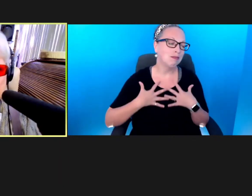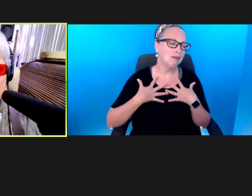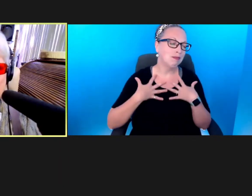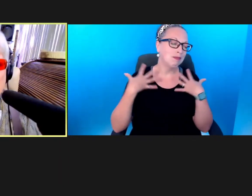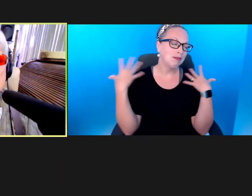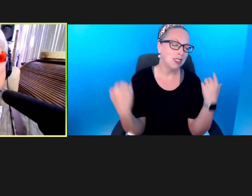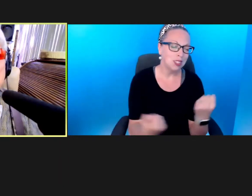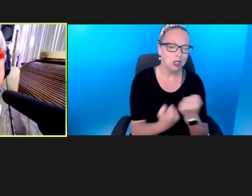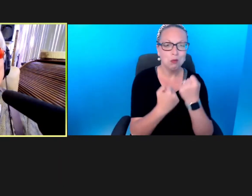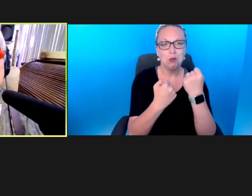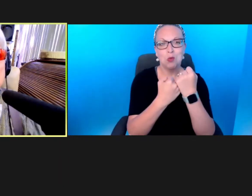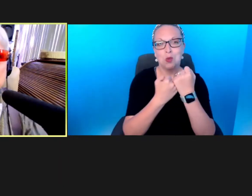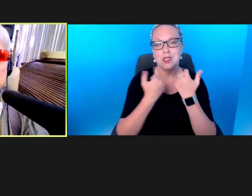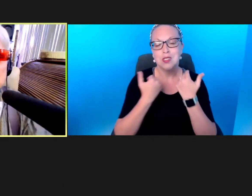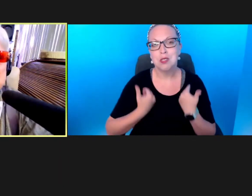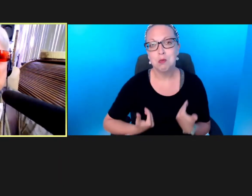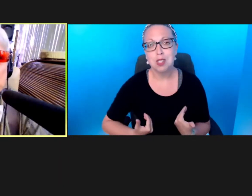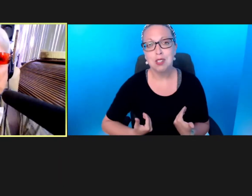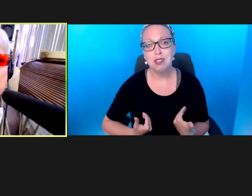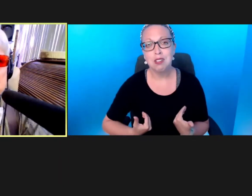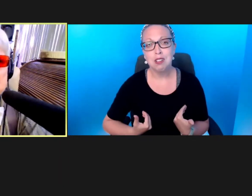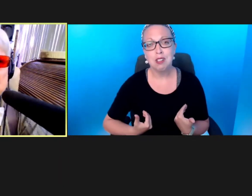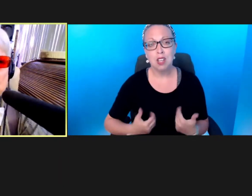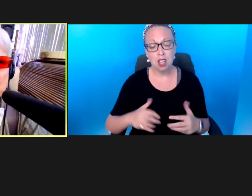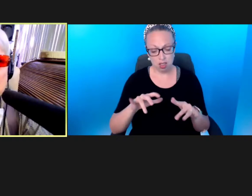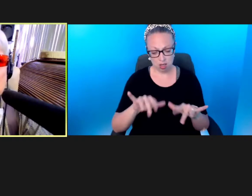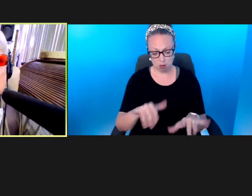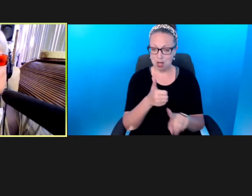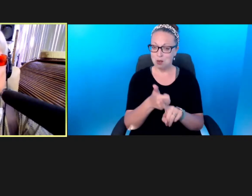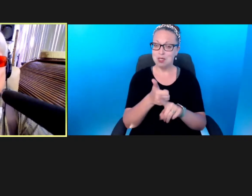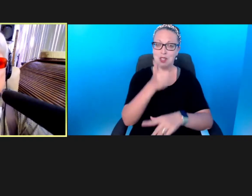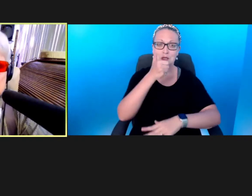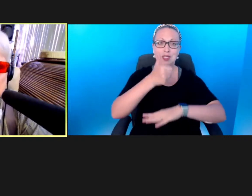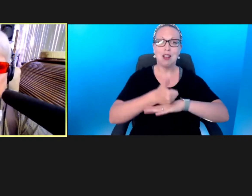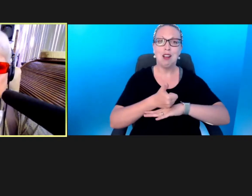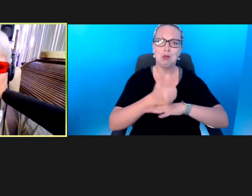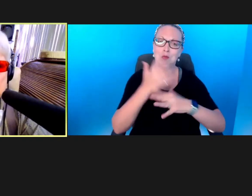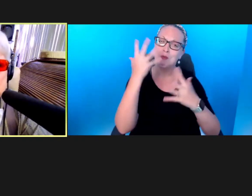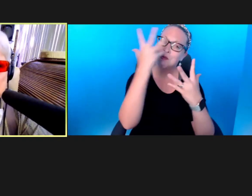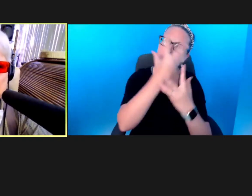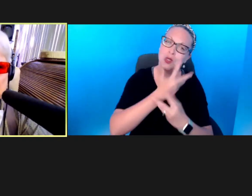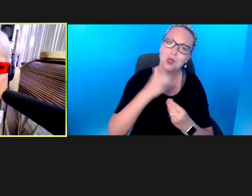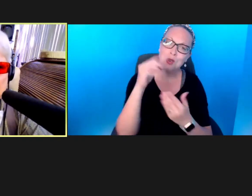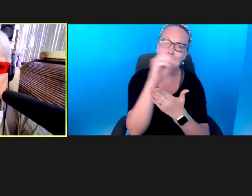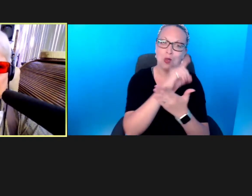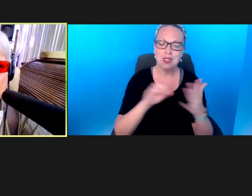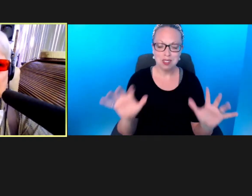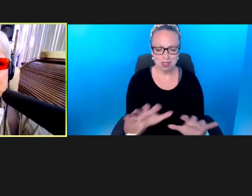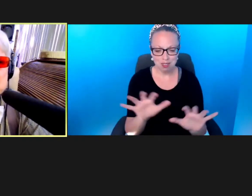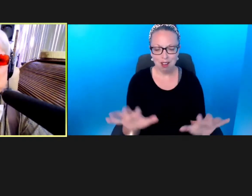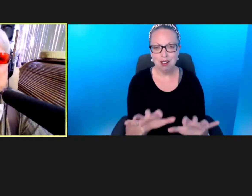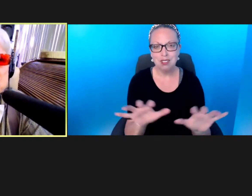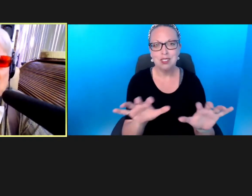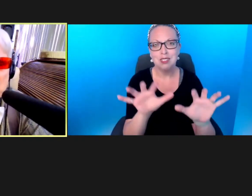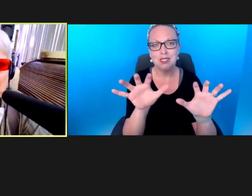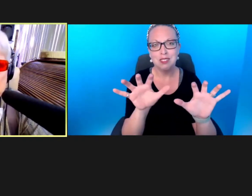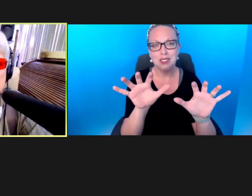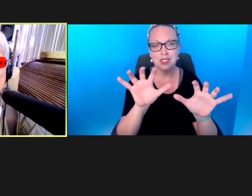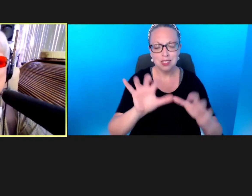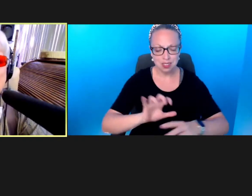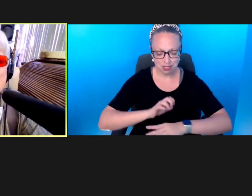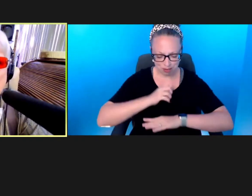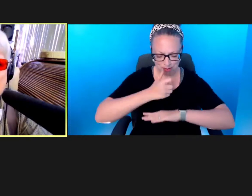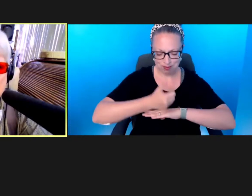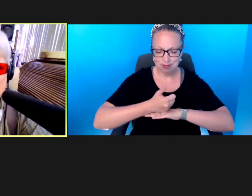me." The piano was an upright with carved and scrolled design. It stood atop